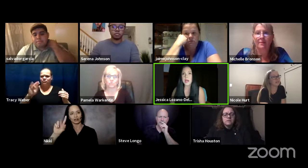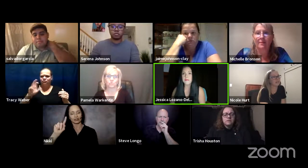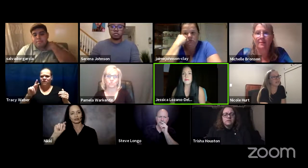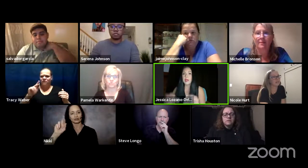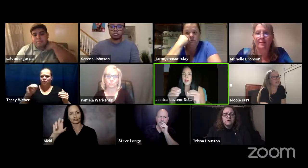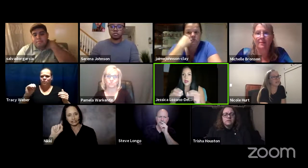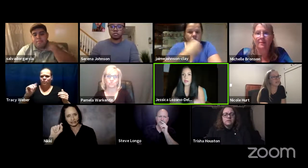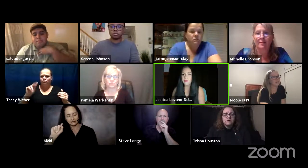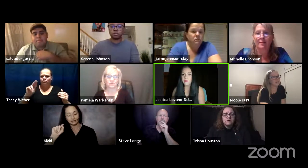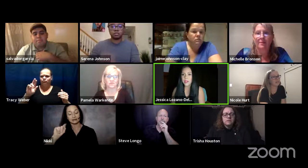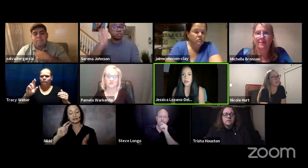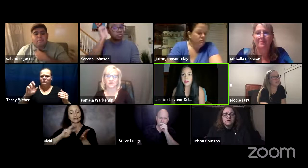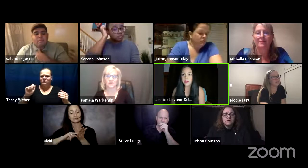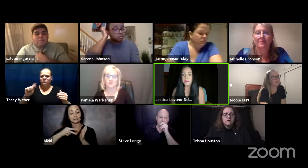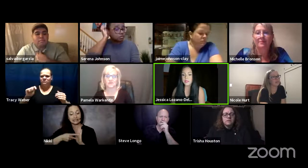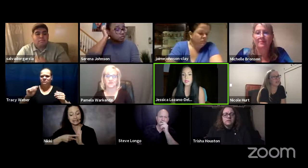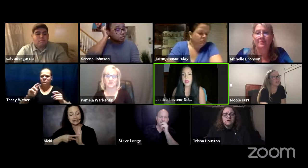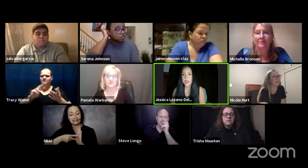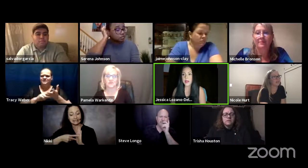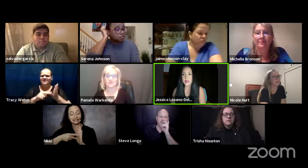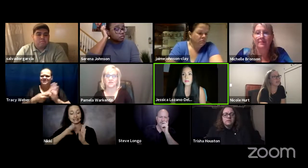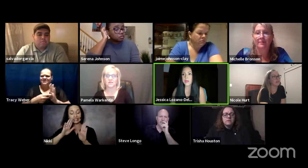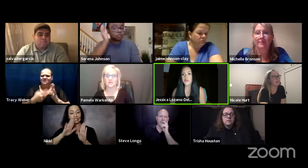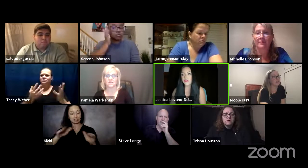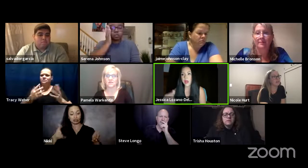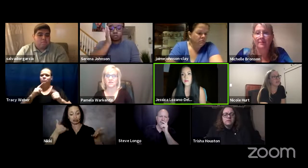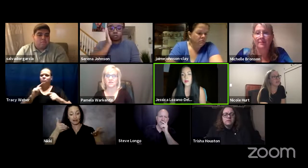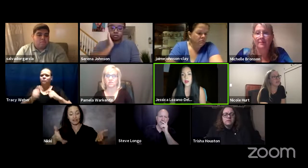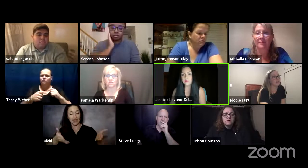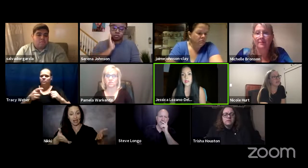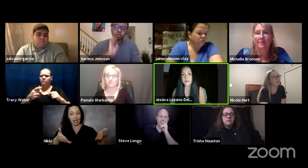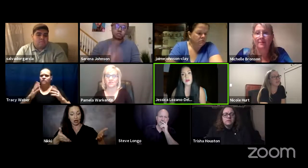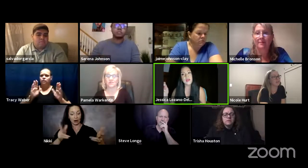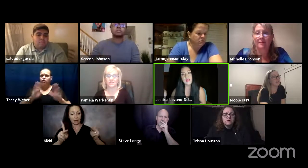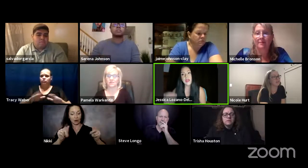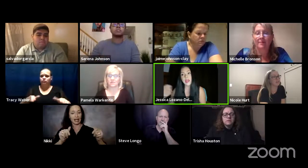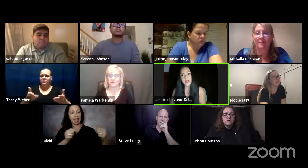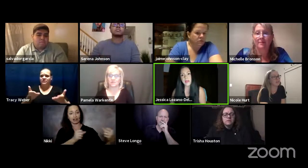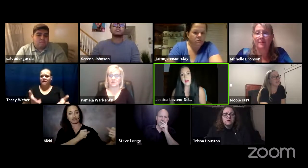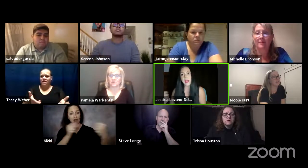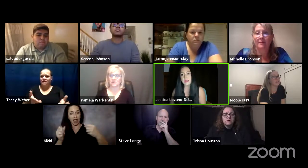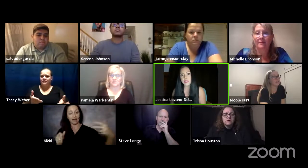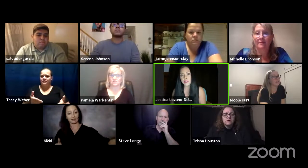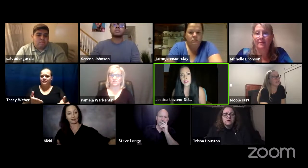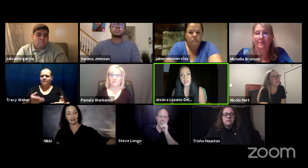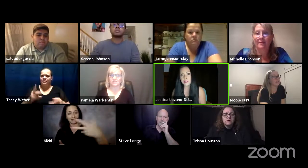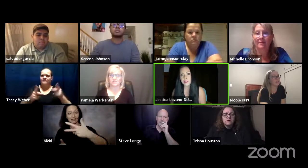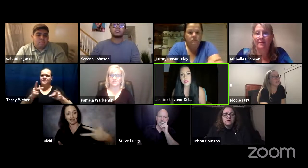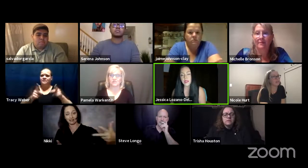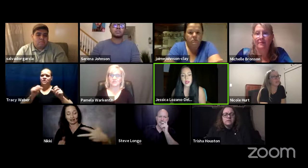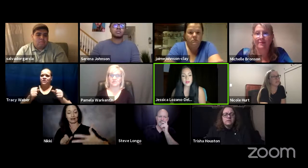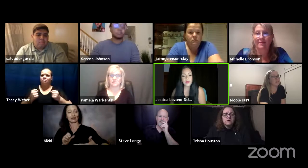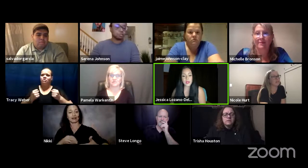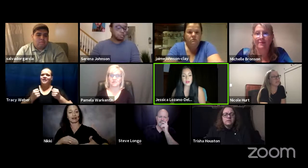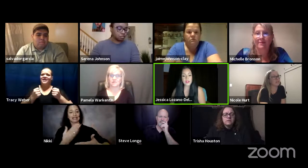and the front of your house, and people can drive around the neighborhood and give out candy to the children. There's